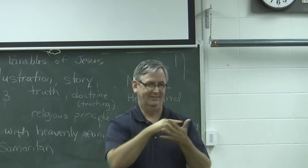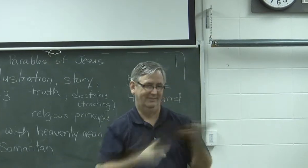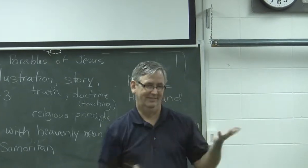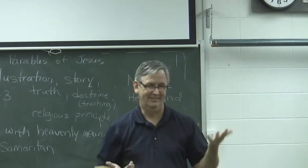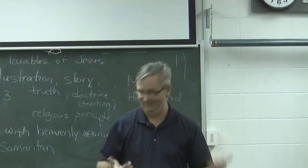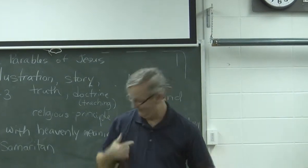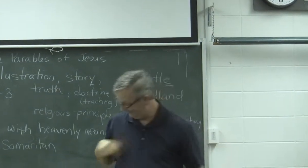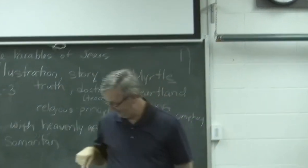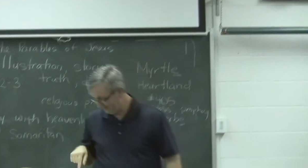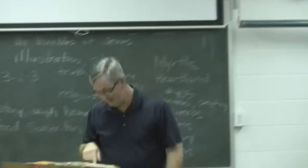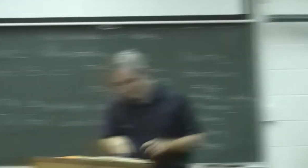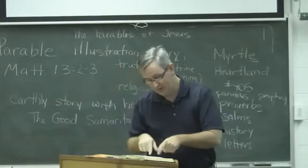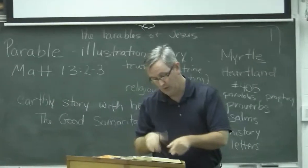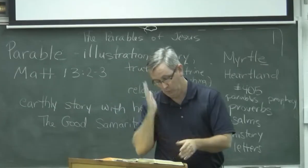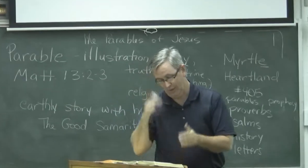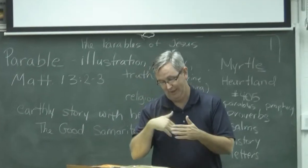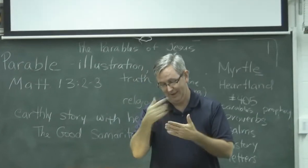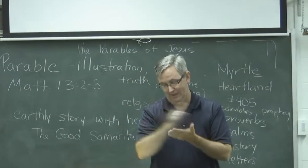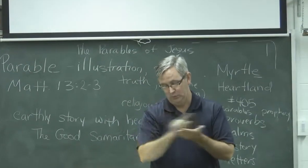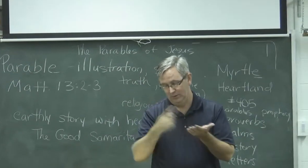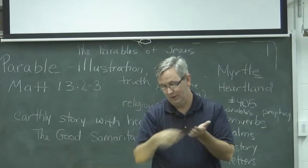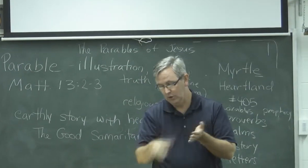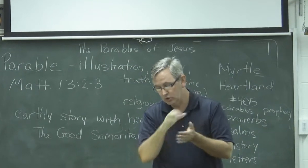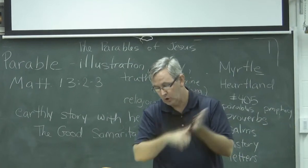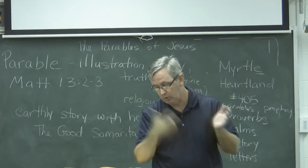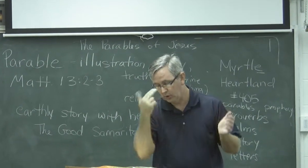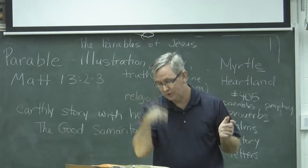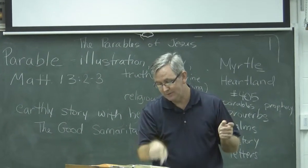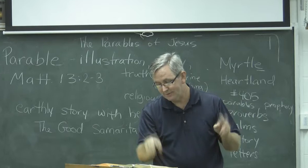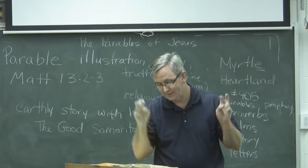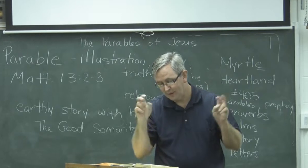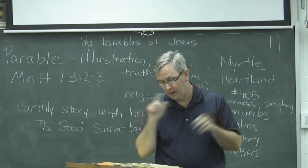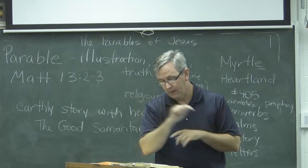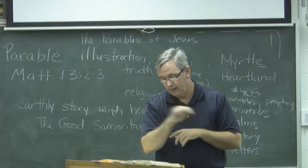If I understand what the parable is, then I can understand what the point is being made. So next week, we'll look at